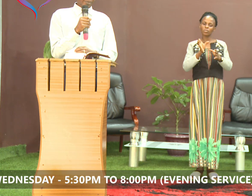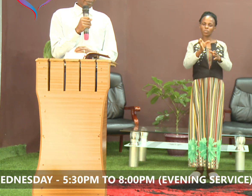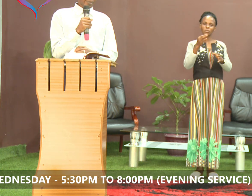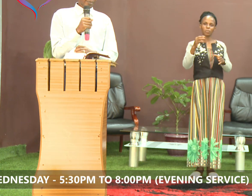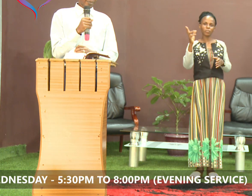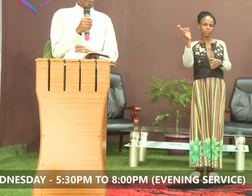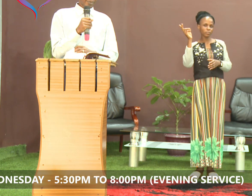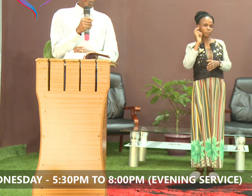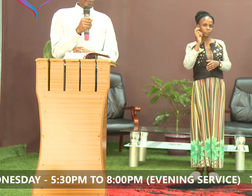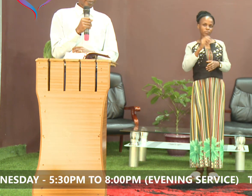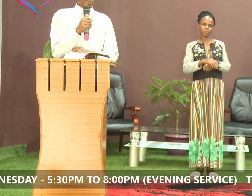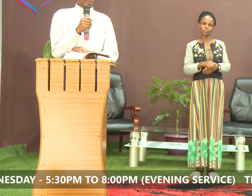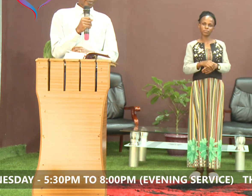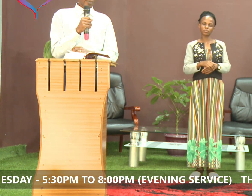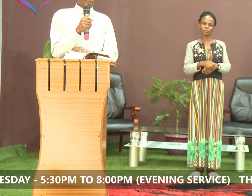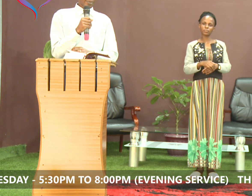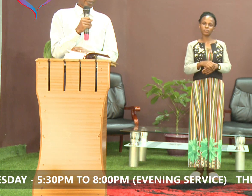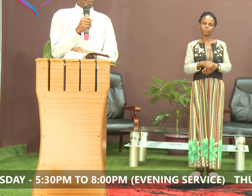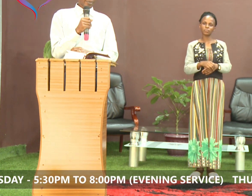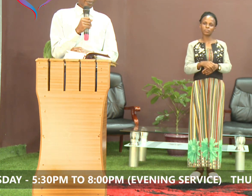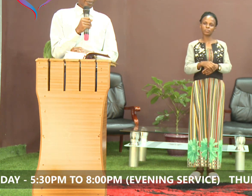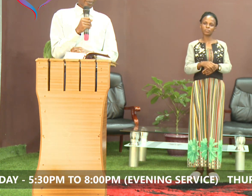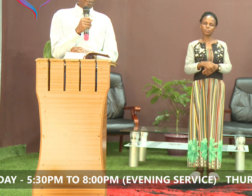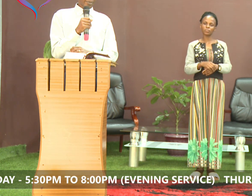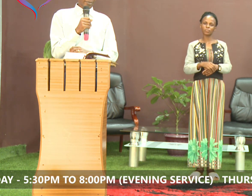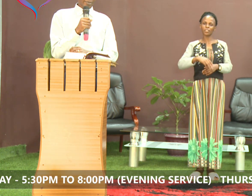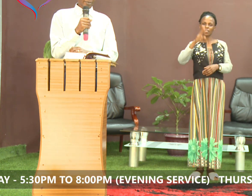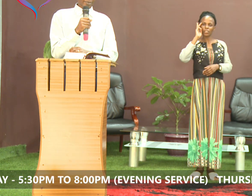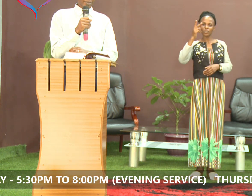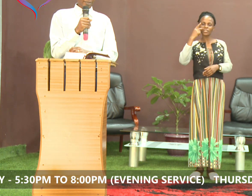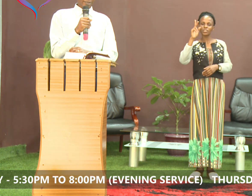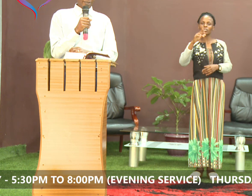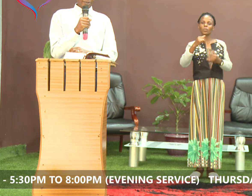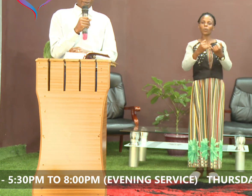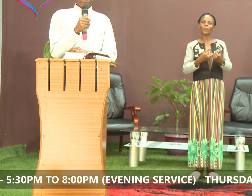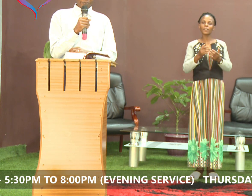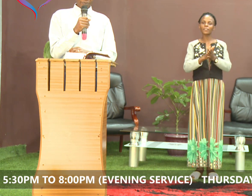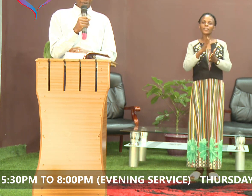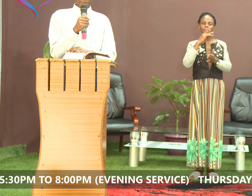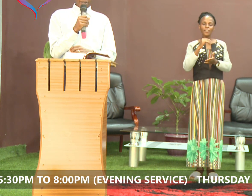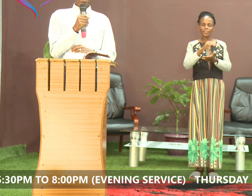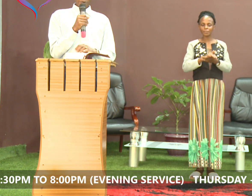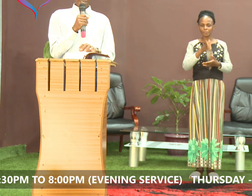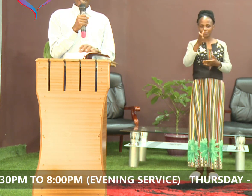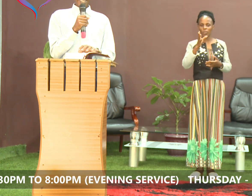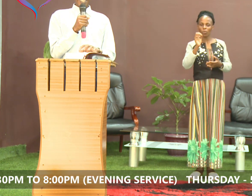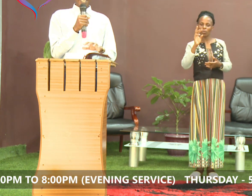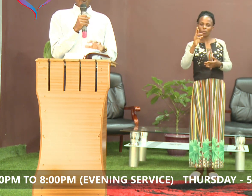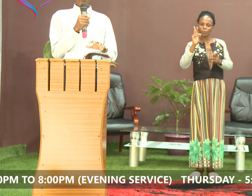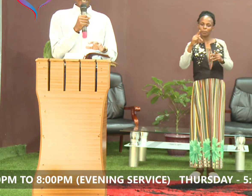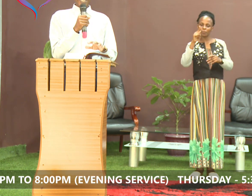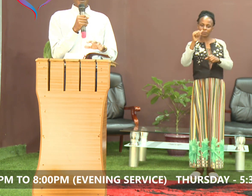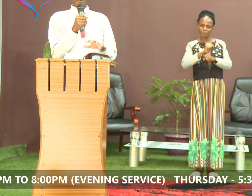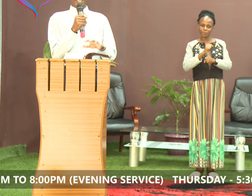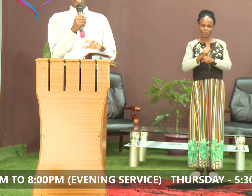you these types of listening, you'll find that you'll find your wife there or your husband there or the people that you're working with. Tulina engeri